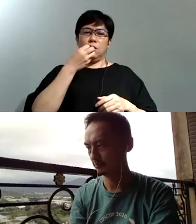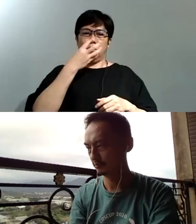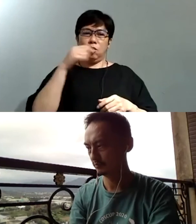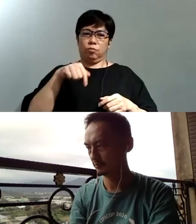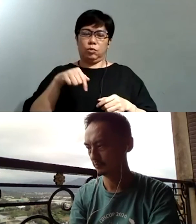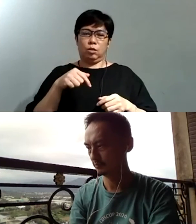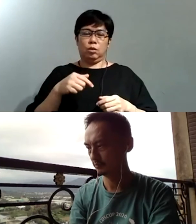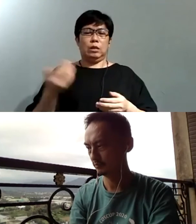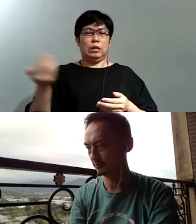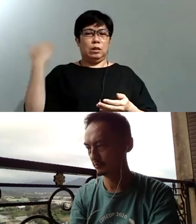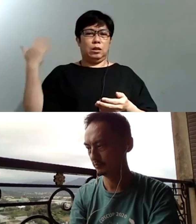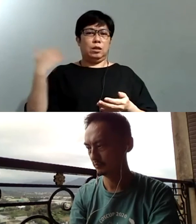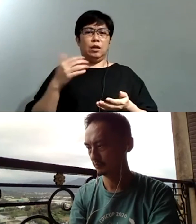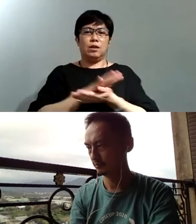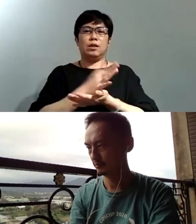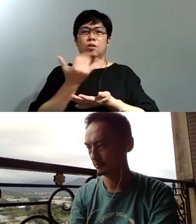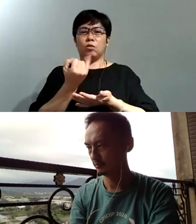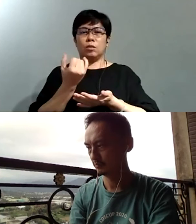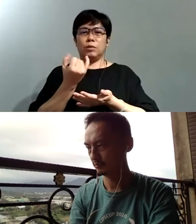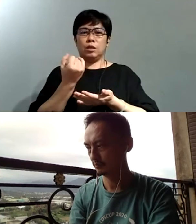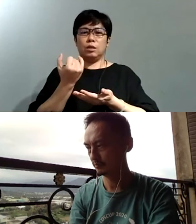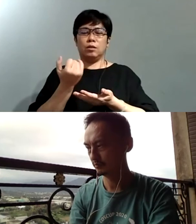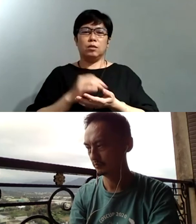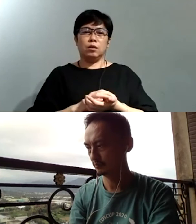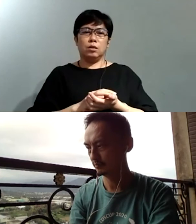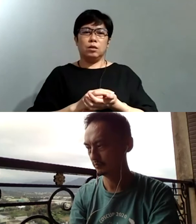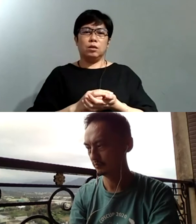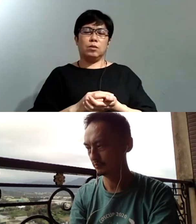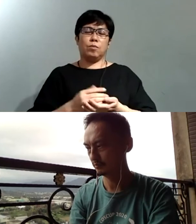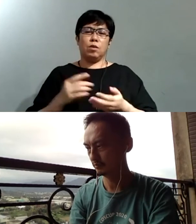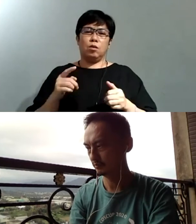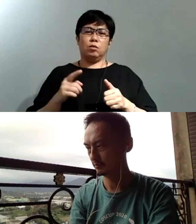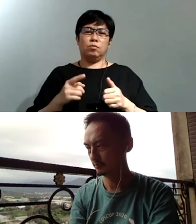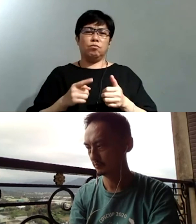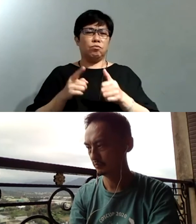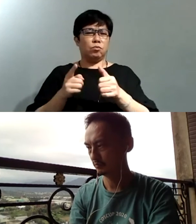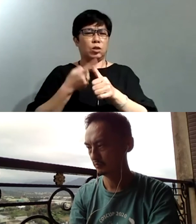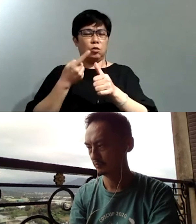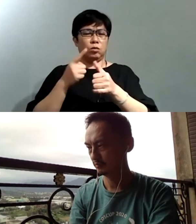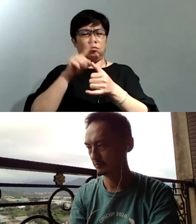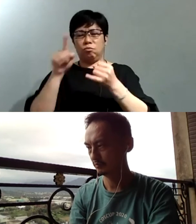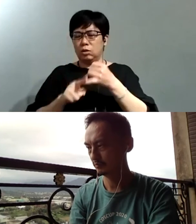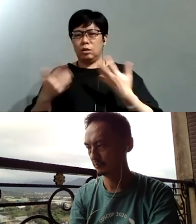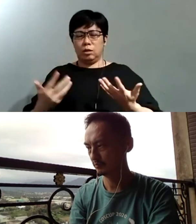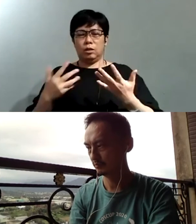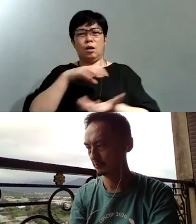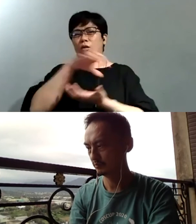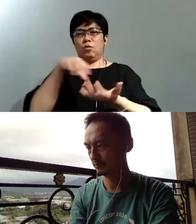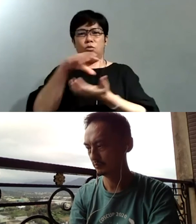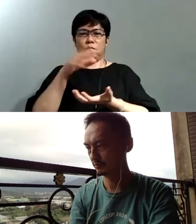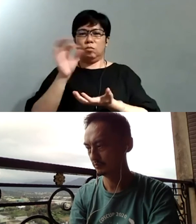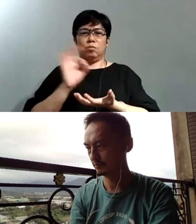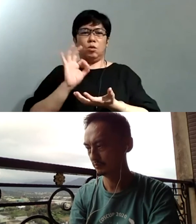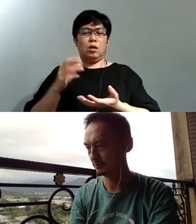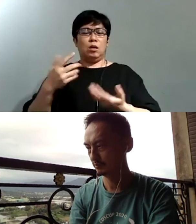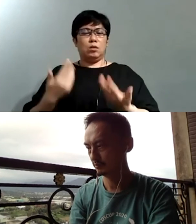I had never seen Hong Kong in that chaotic situation, and I'm really worried because even